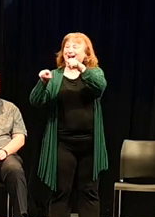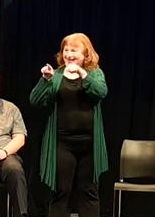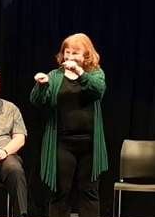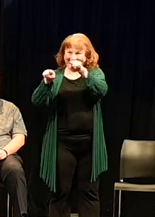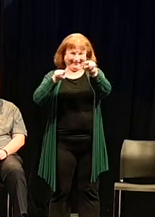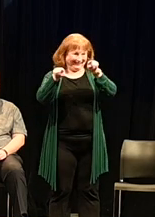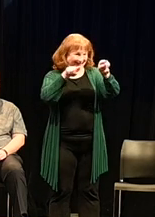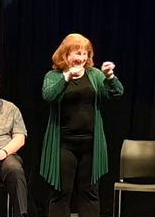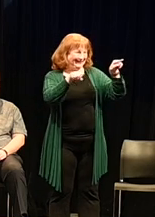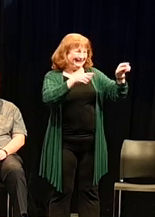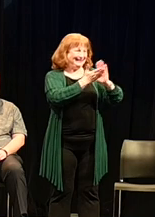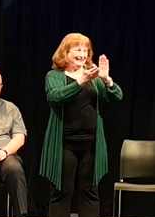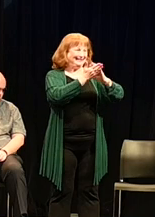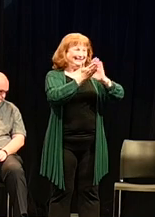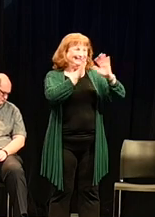go.